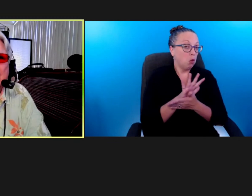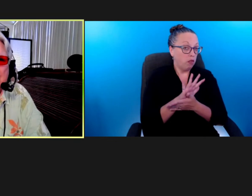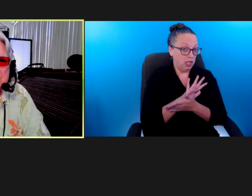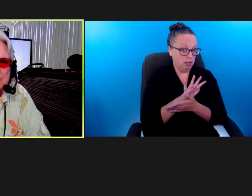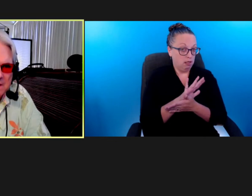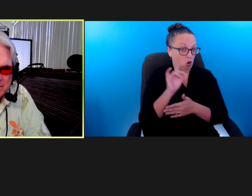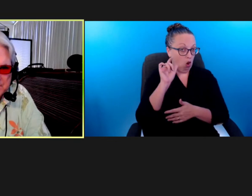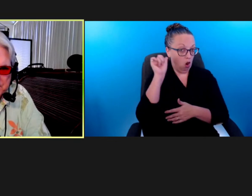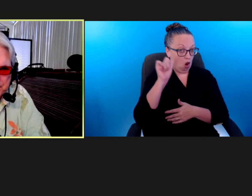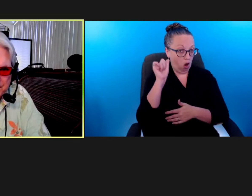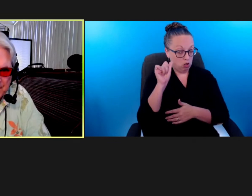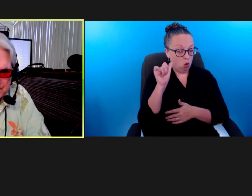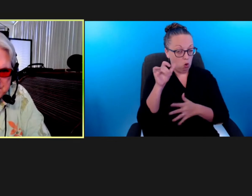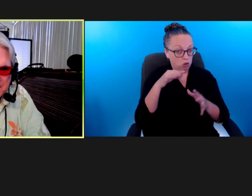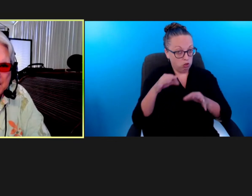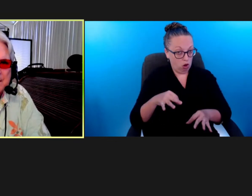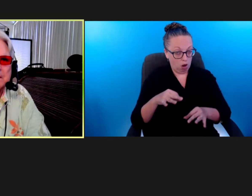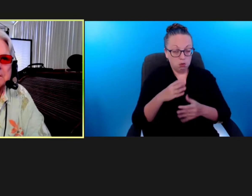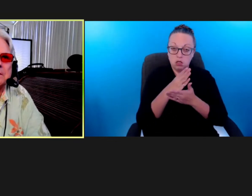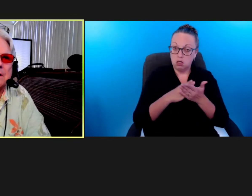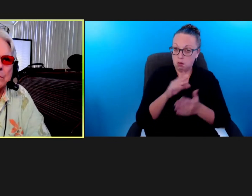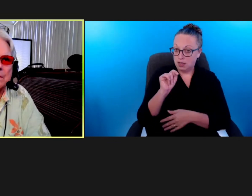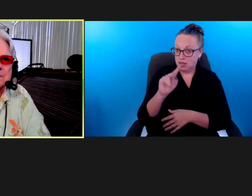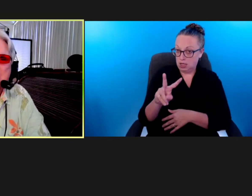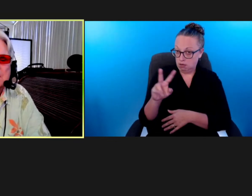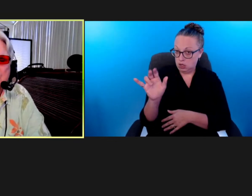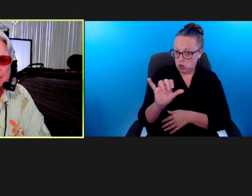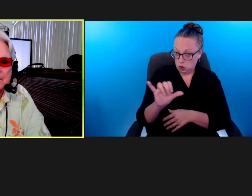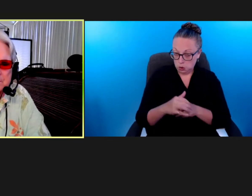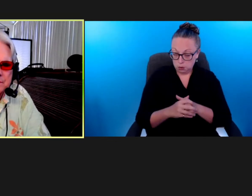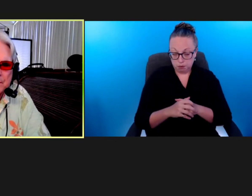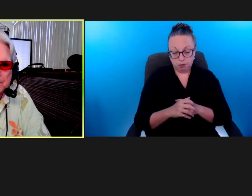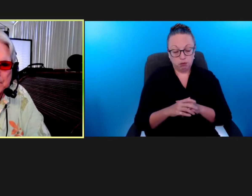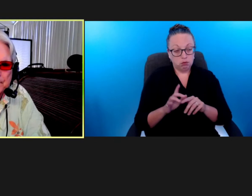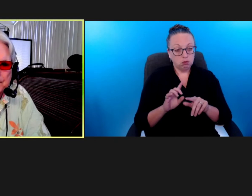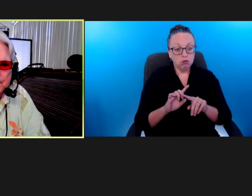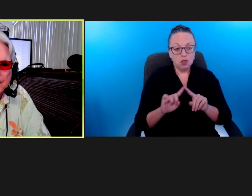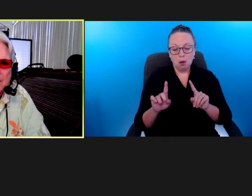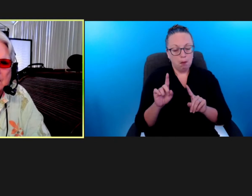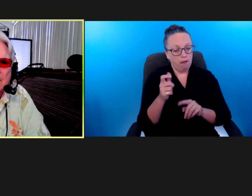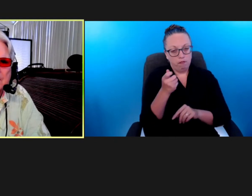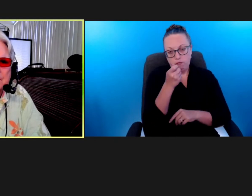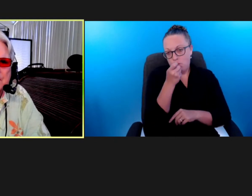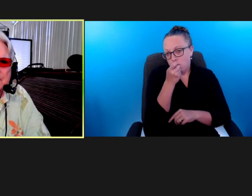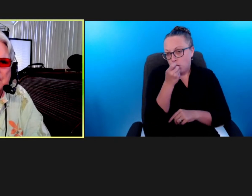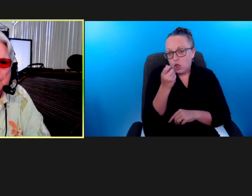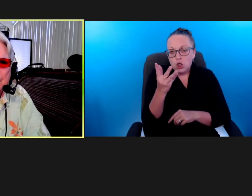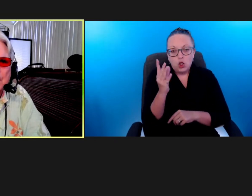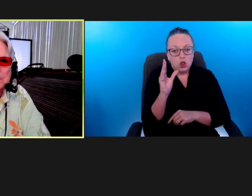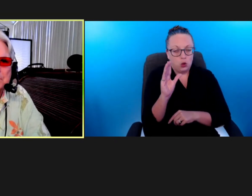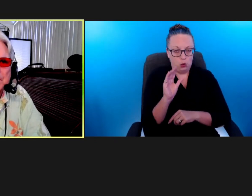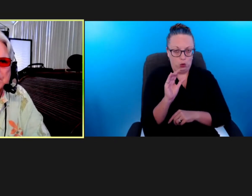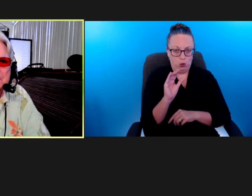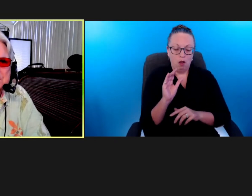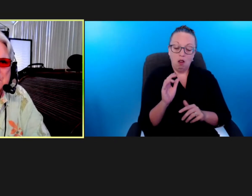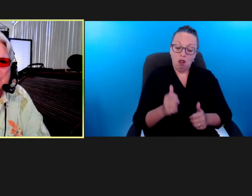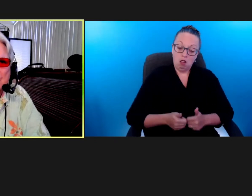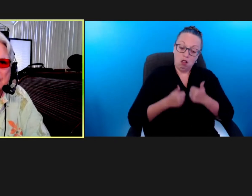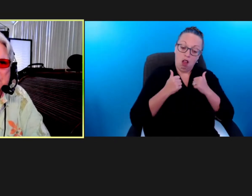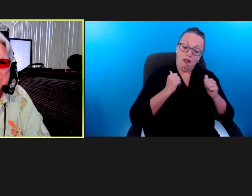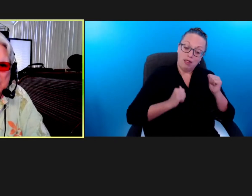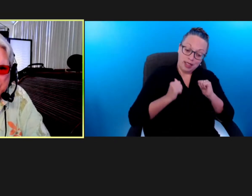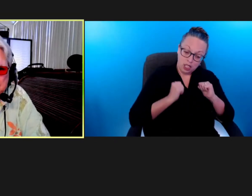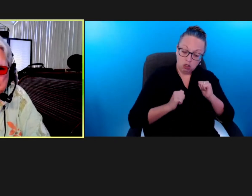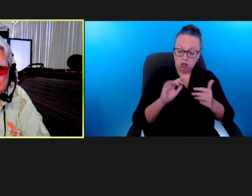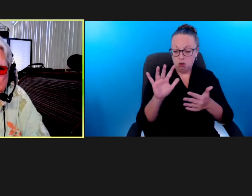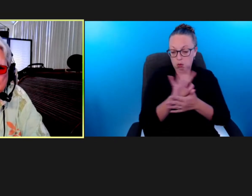addition to some television programs on national networks, but far too few. Live theater, motion pictures, and